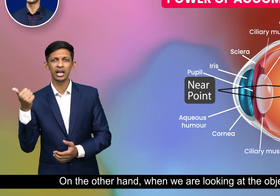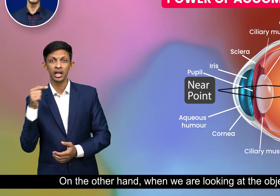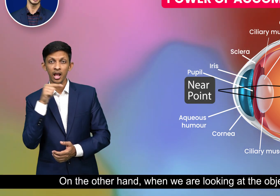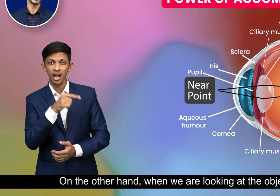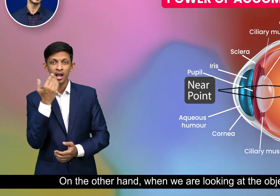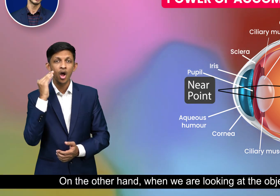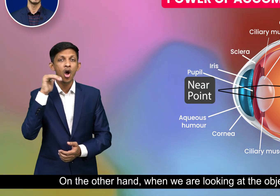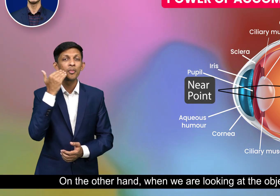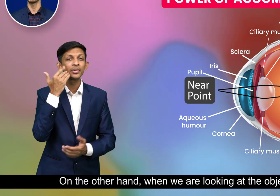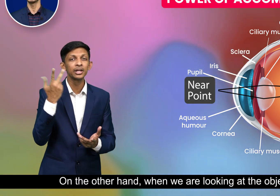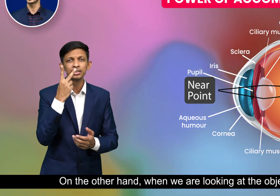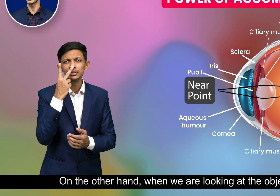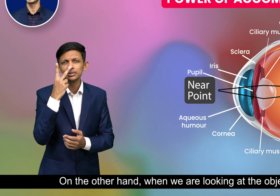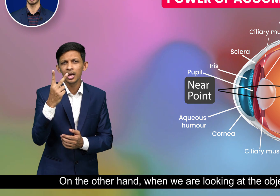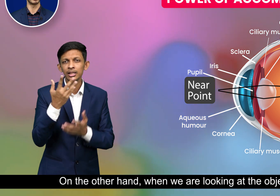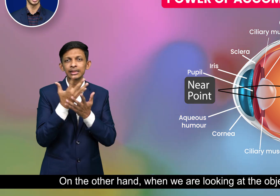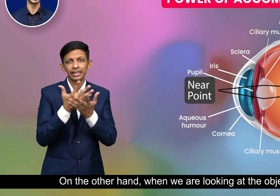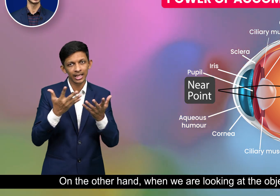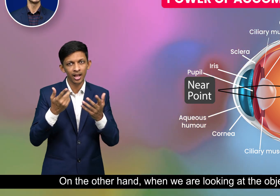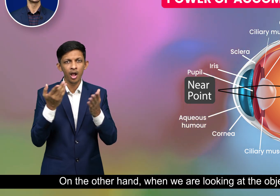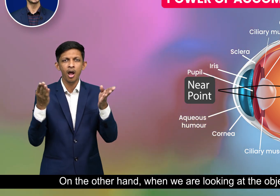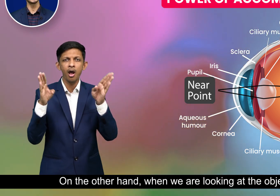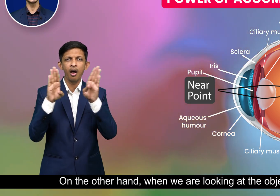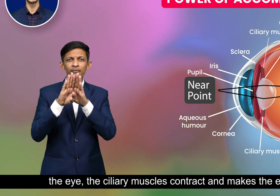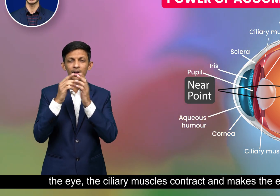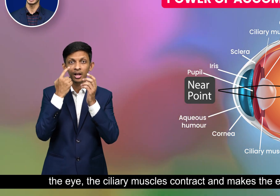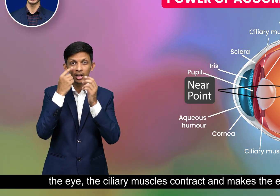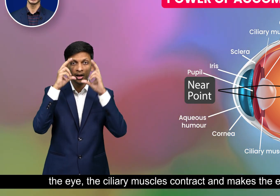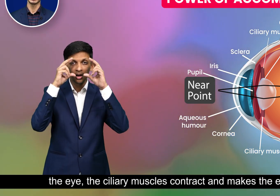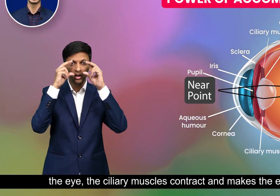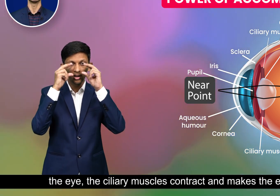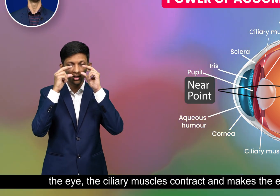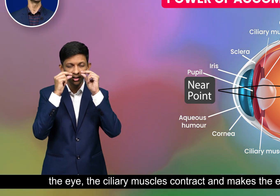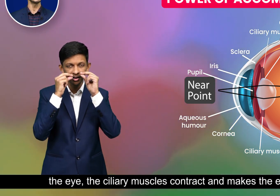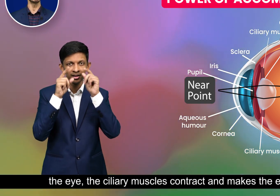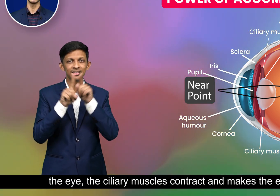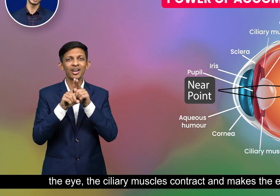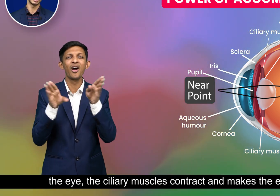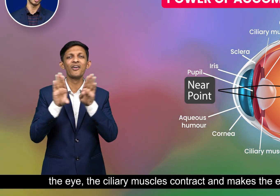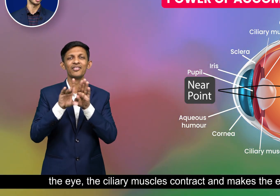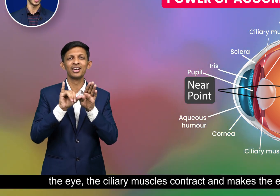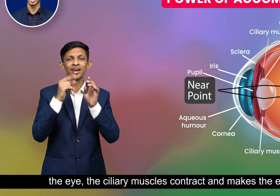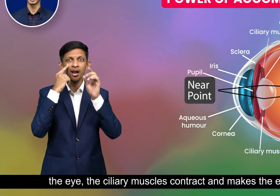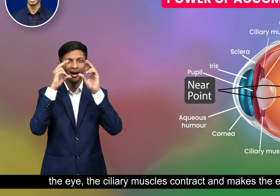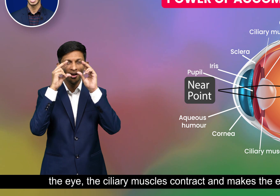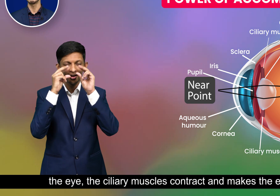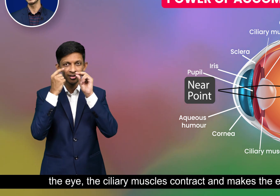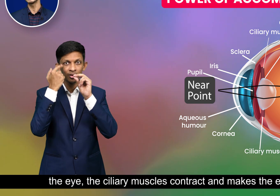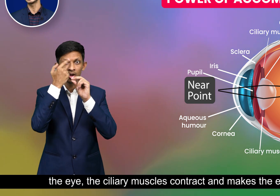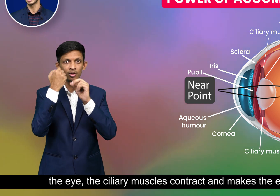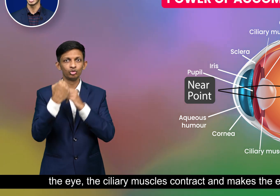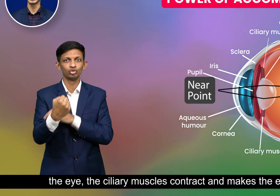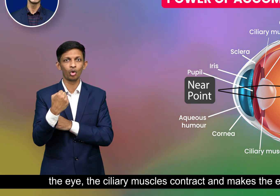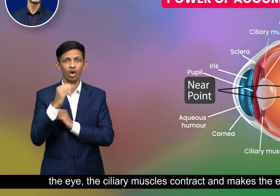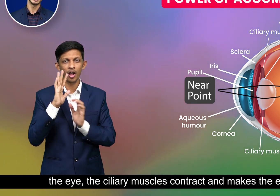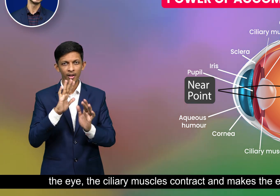On the other hand, when we are looking at the objects closer to the eye, the ciliary muscles contract and makes